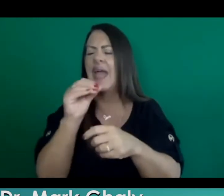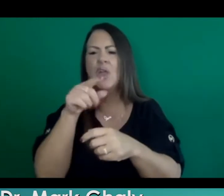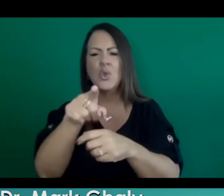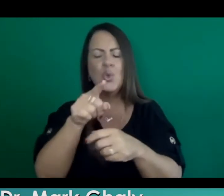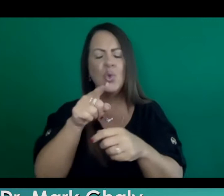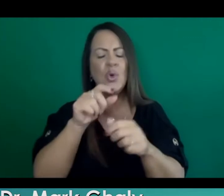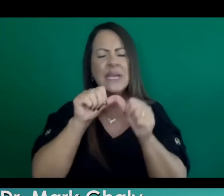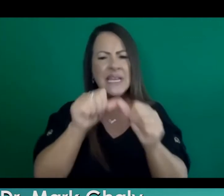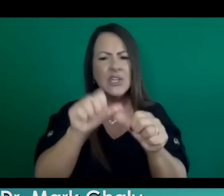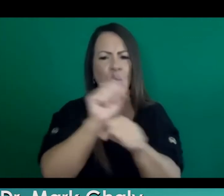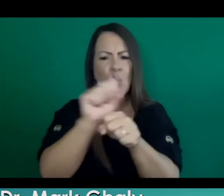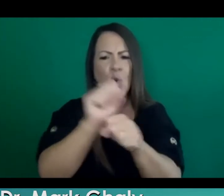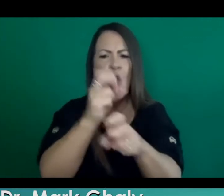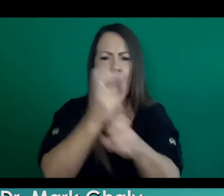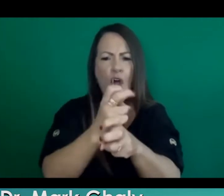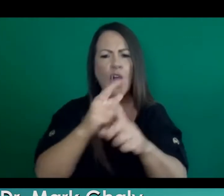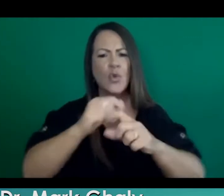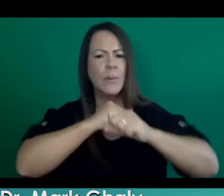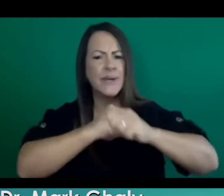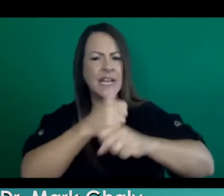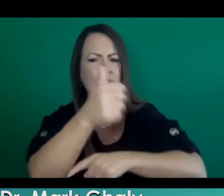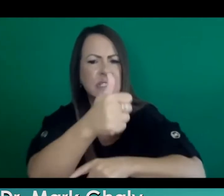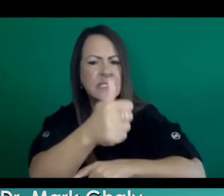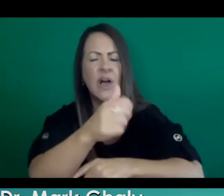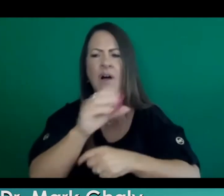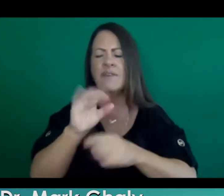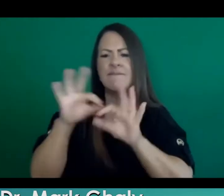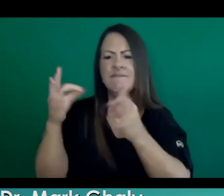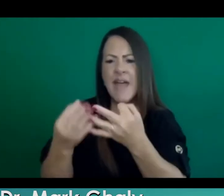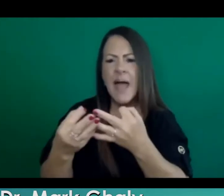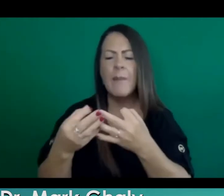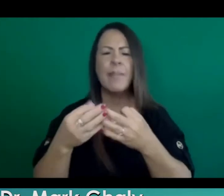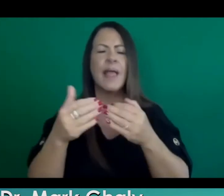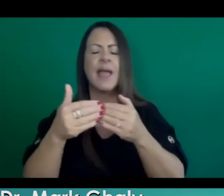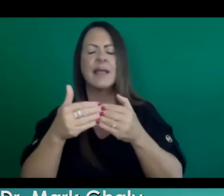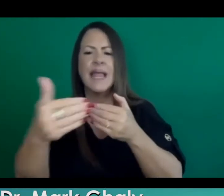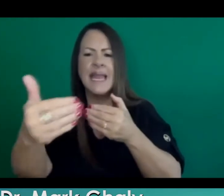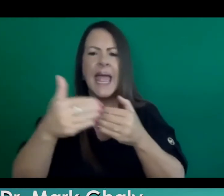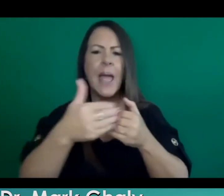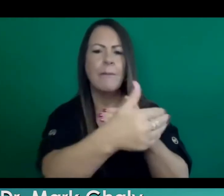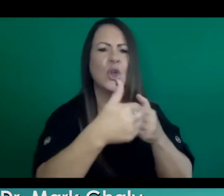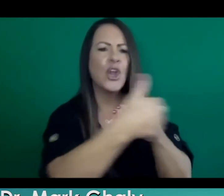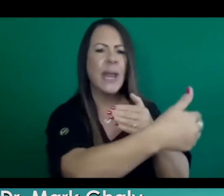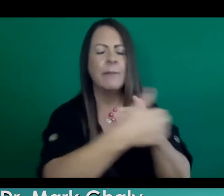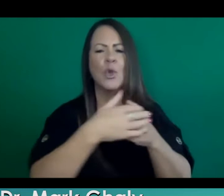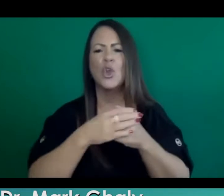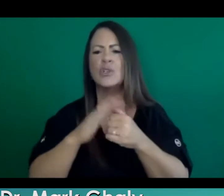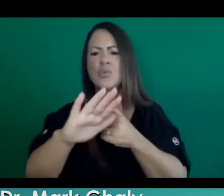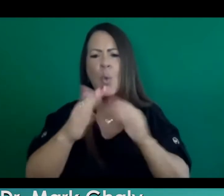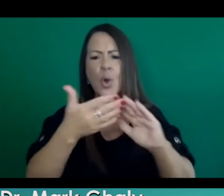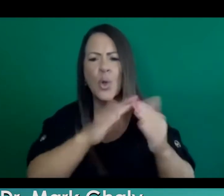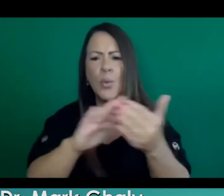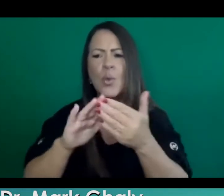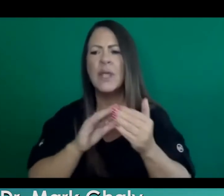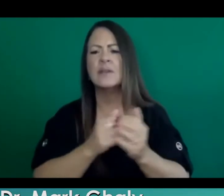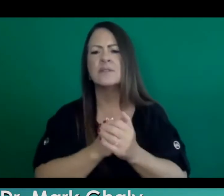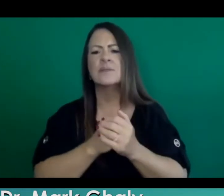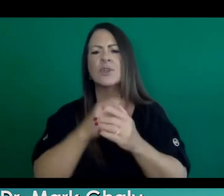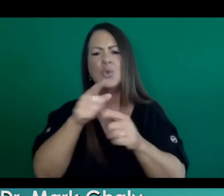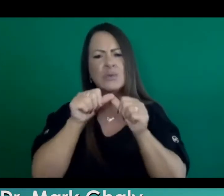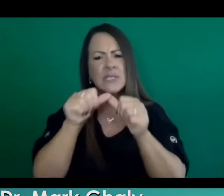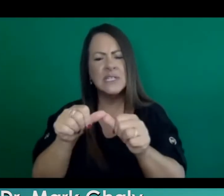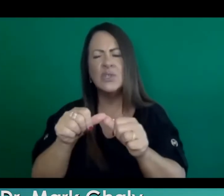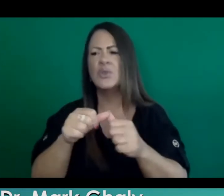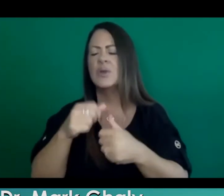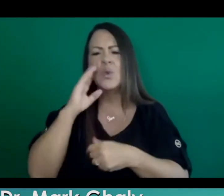and communities, and to our local public health, social service partners who are, up all